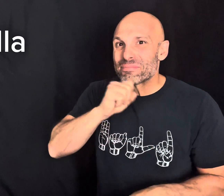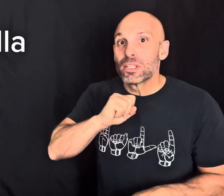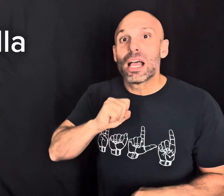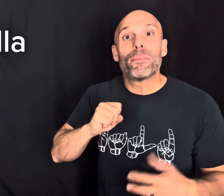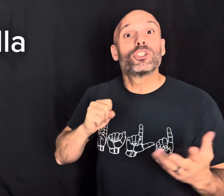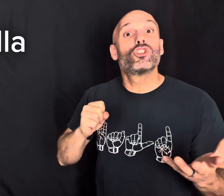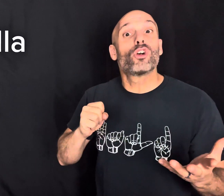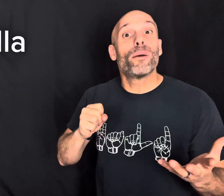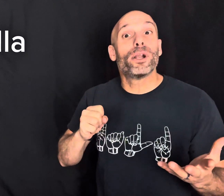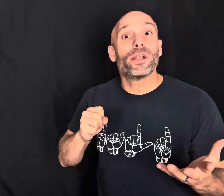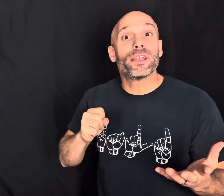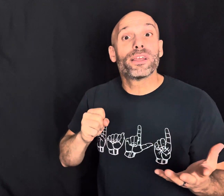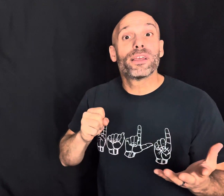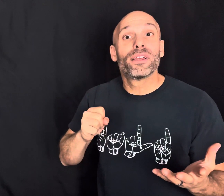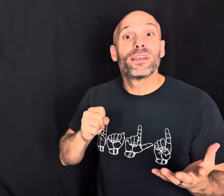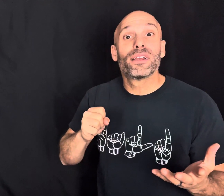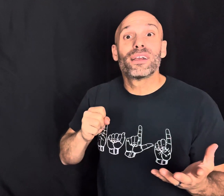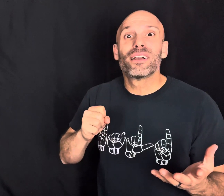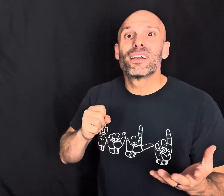How about strawberry?